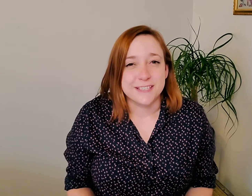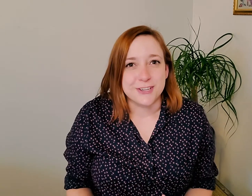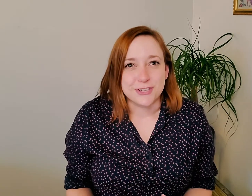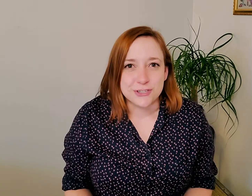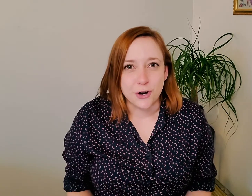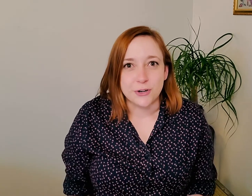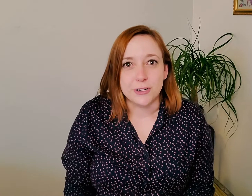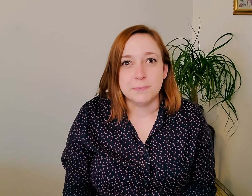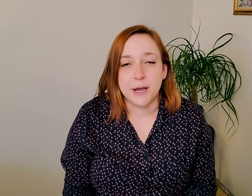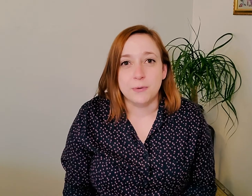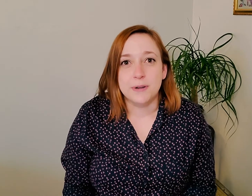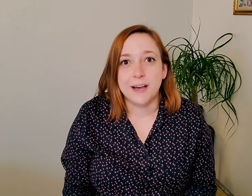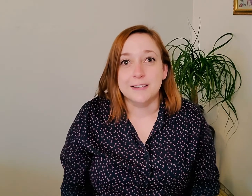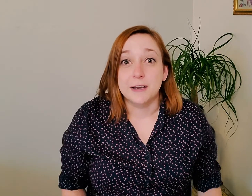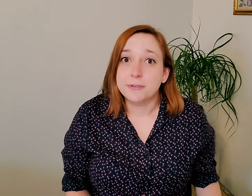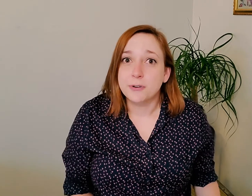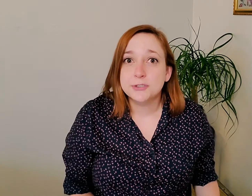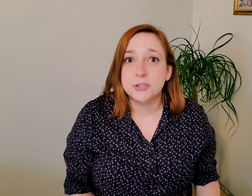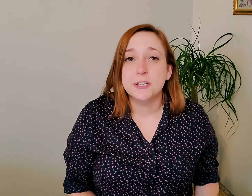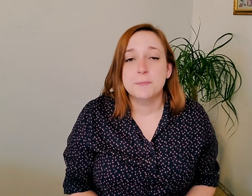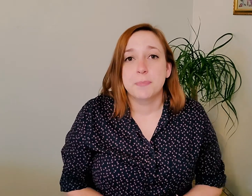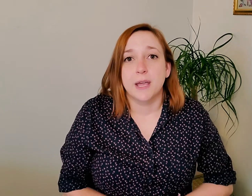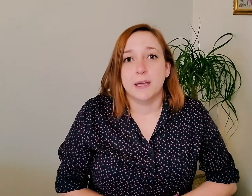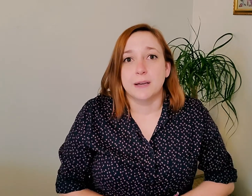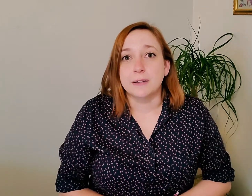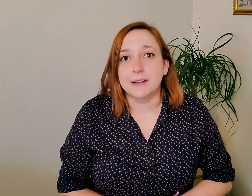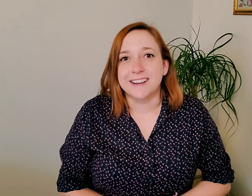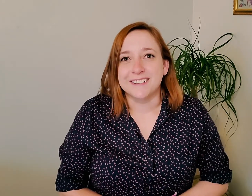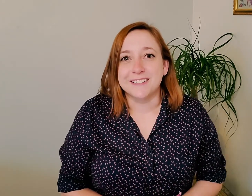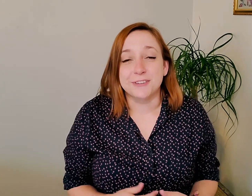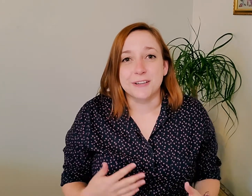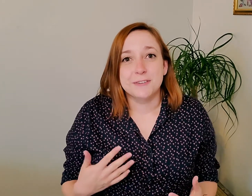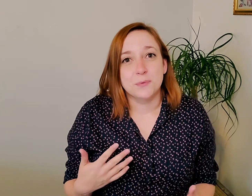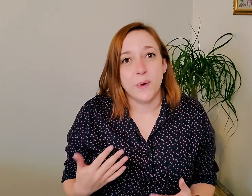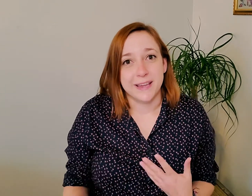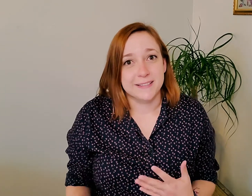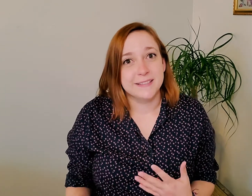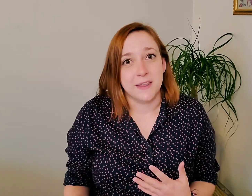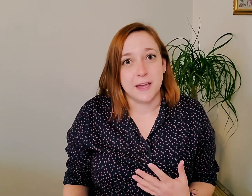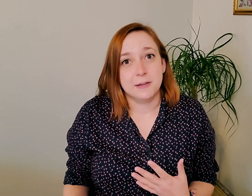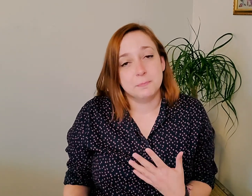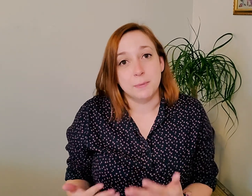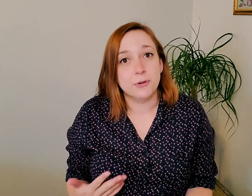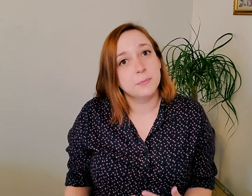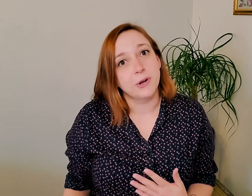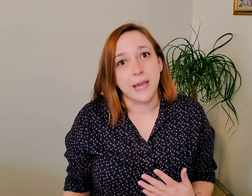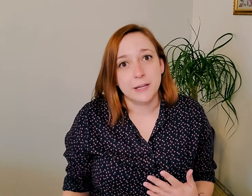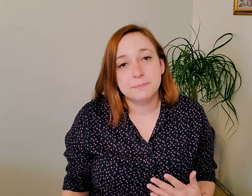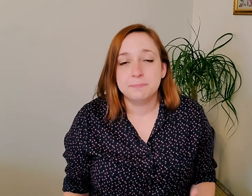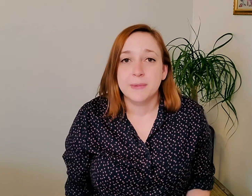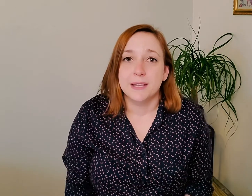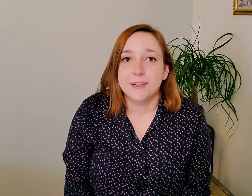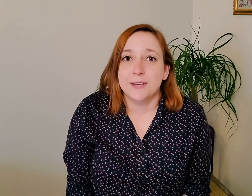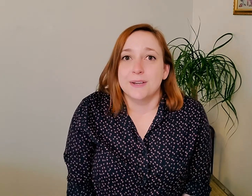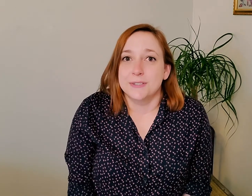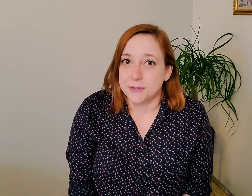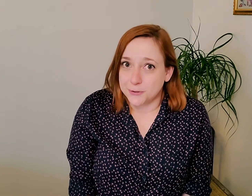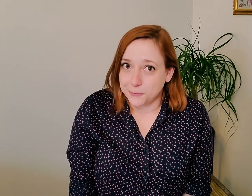conversation starter about deaf culture and different ways that people communicate. So right now